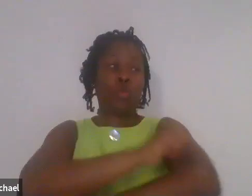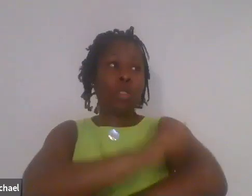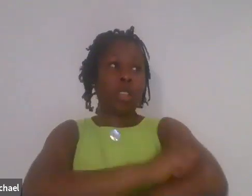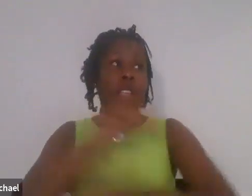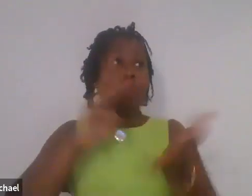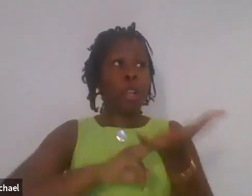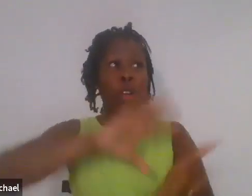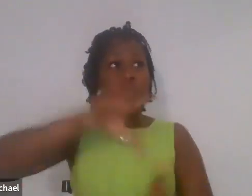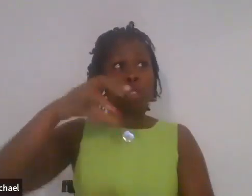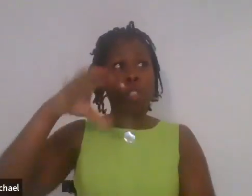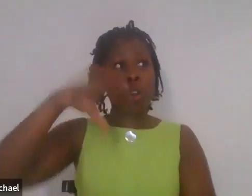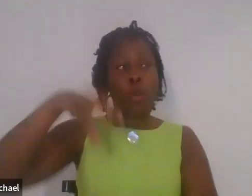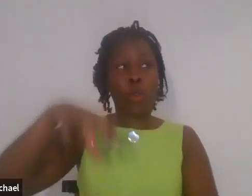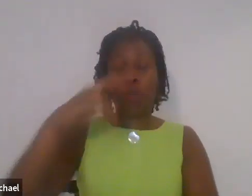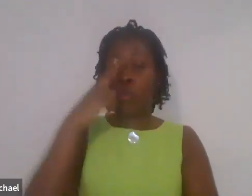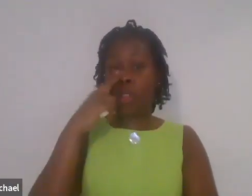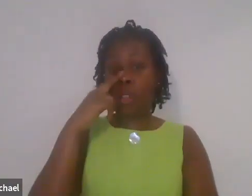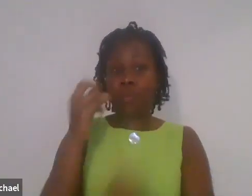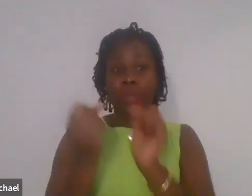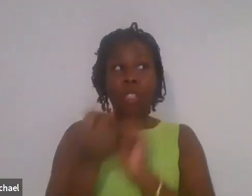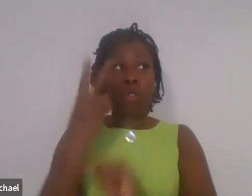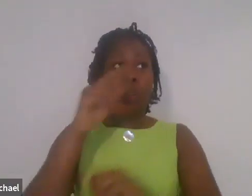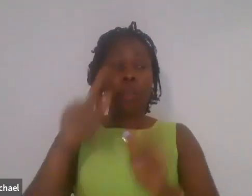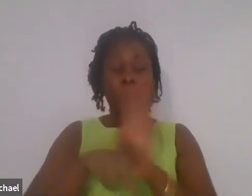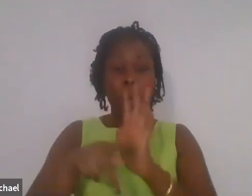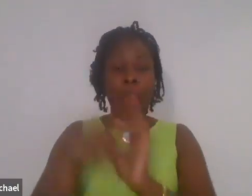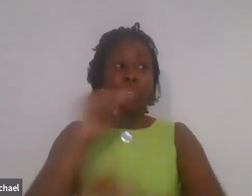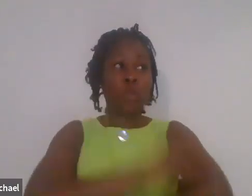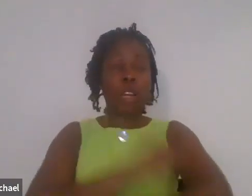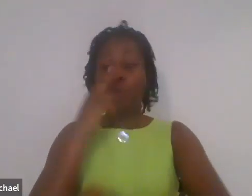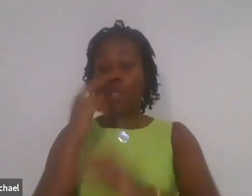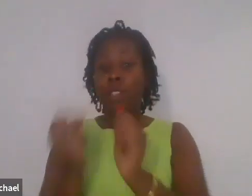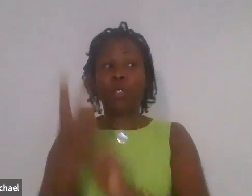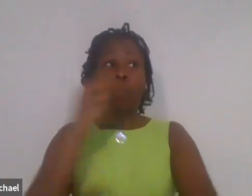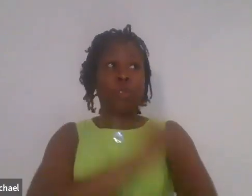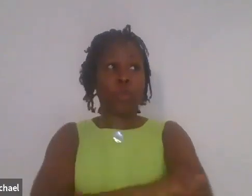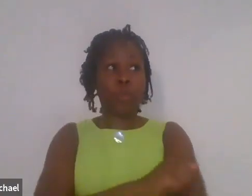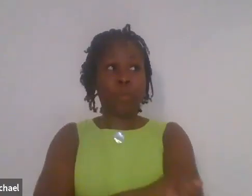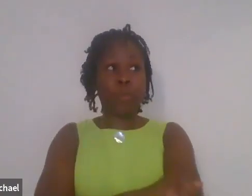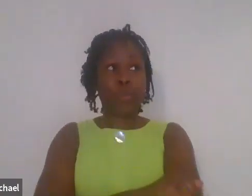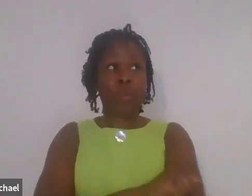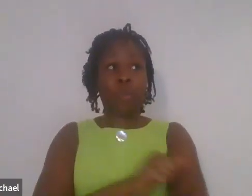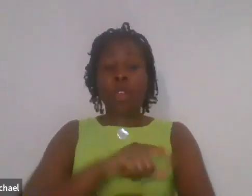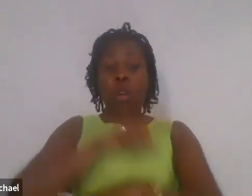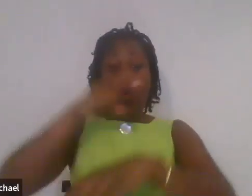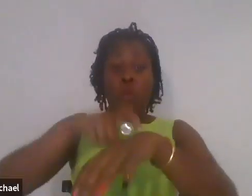I joined a deaf school in Migori County, that's in Rombo, Kuja Primary School for the Deaf, and Kuja Secondary School for the